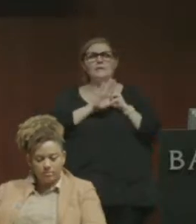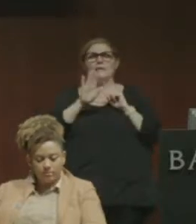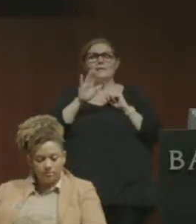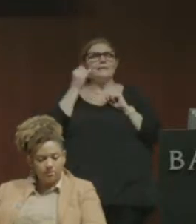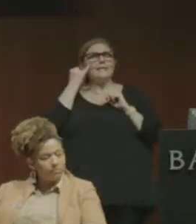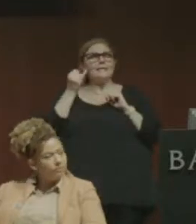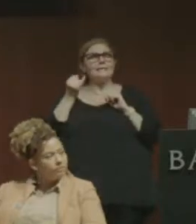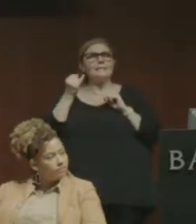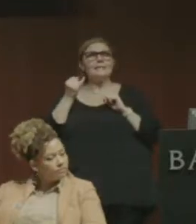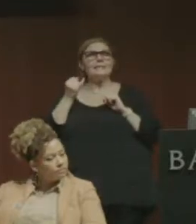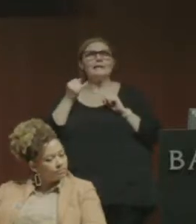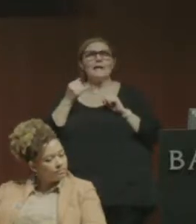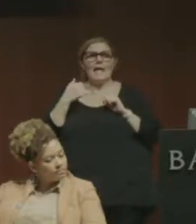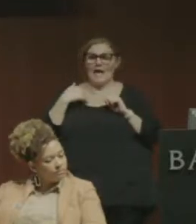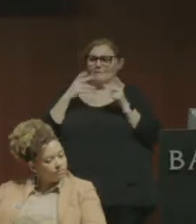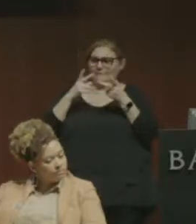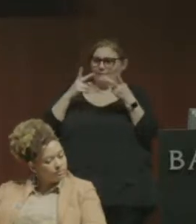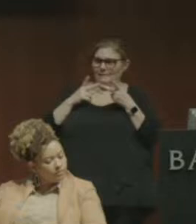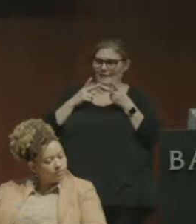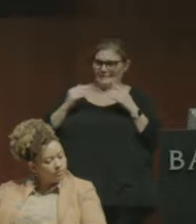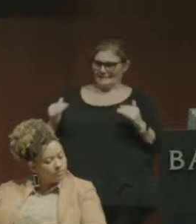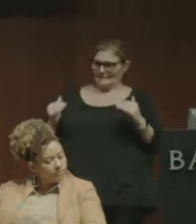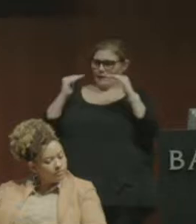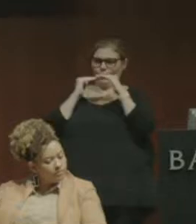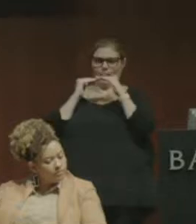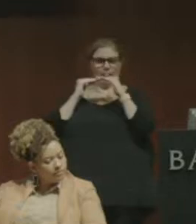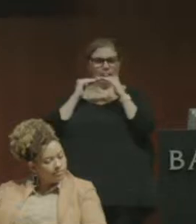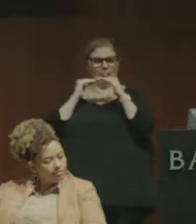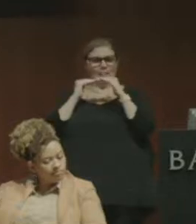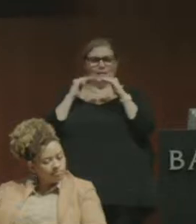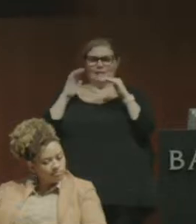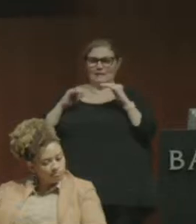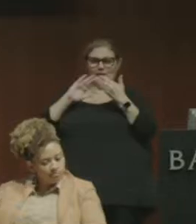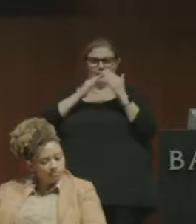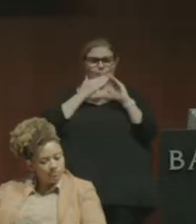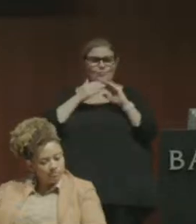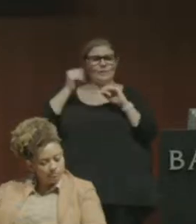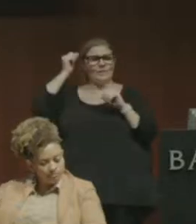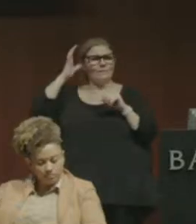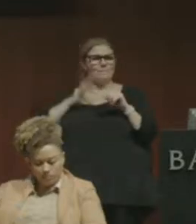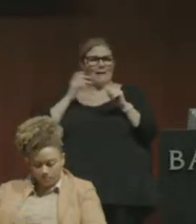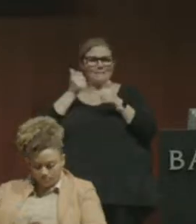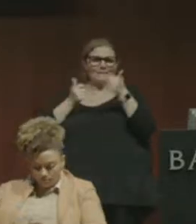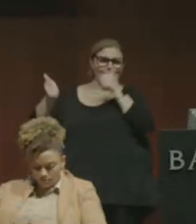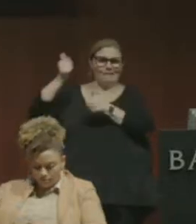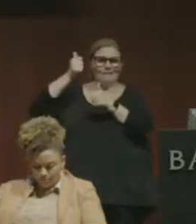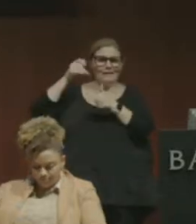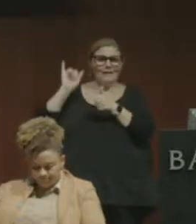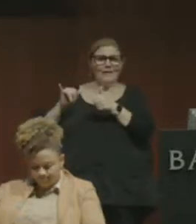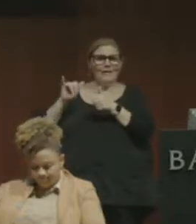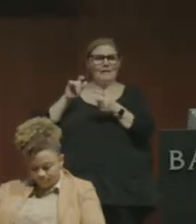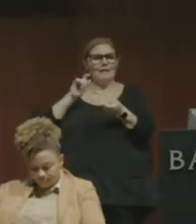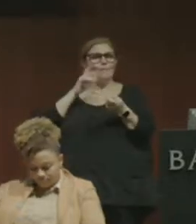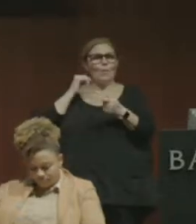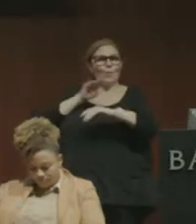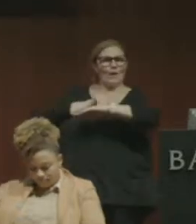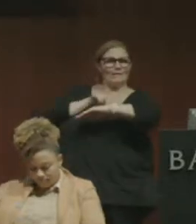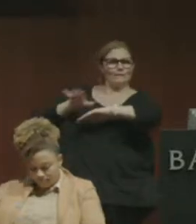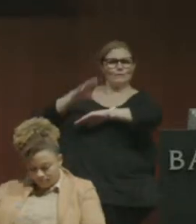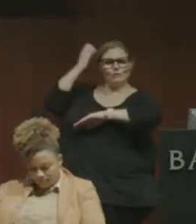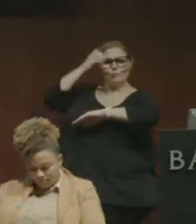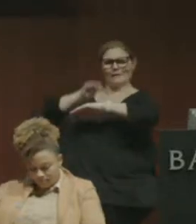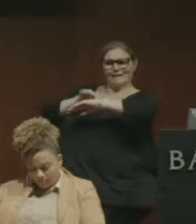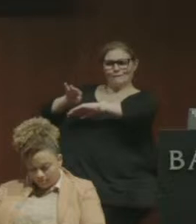kind of idea of having a place as equals in a community of masculine states as shaped by European